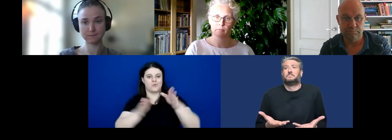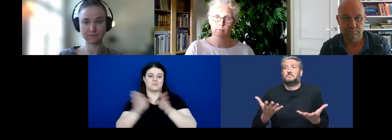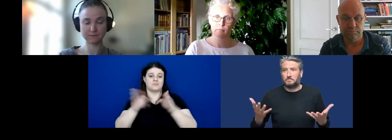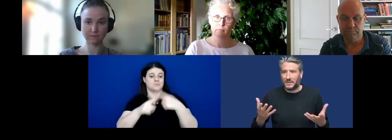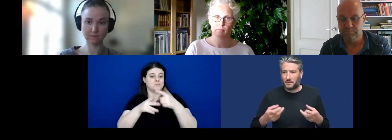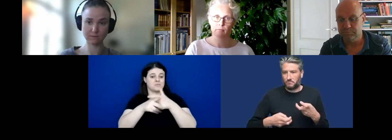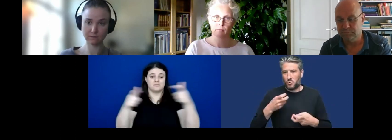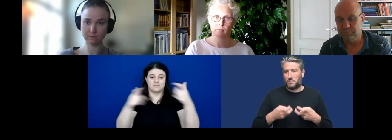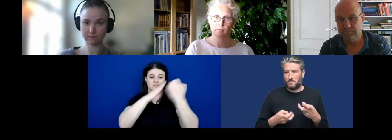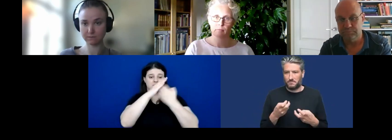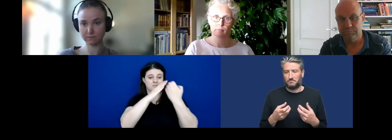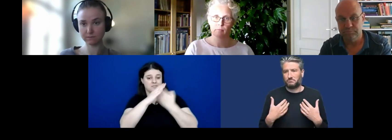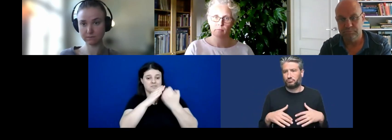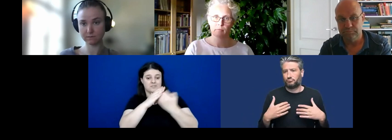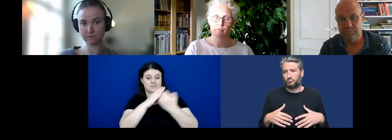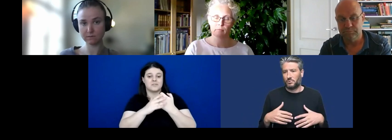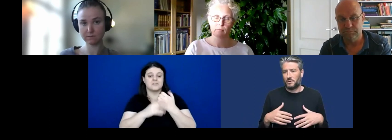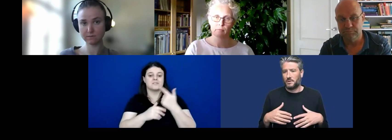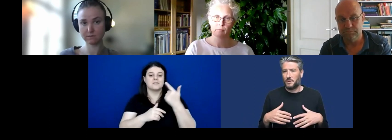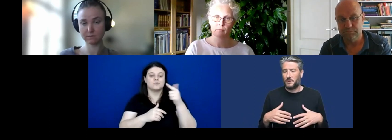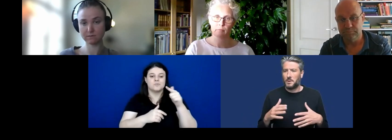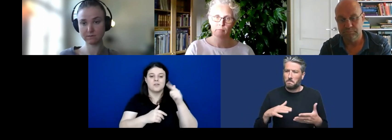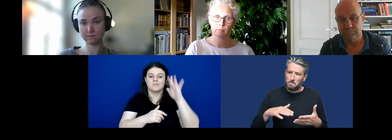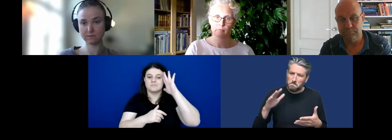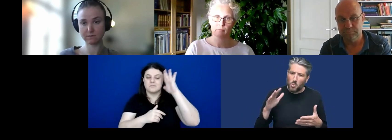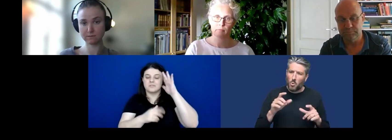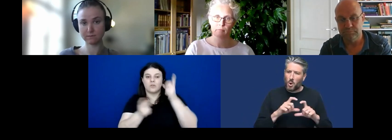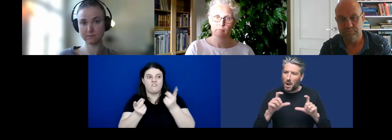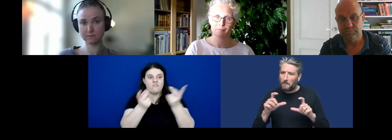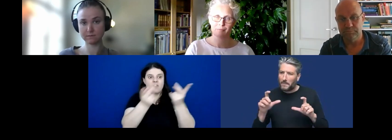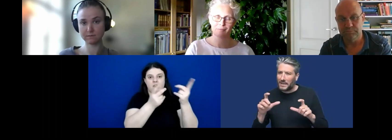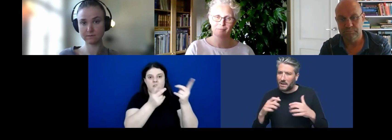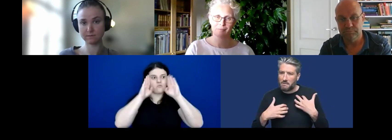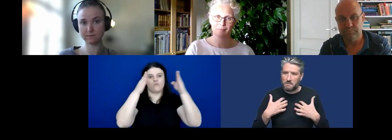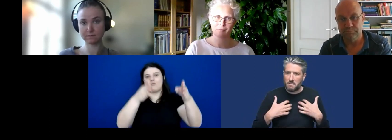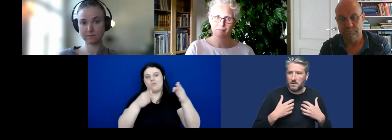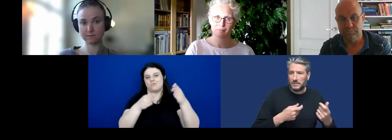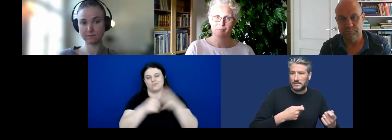driven by the amount of sales they do, and we're a small business for that.